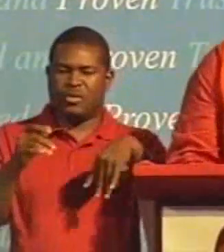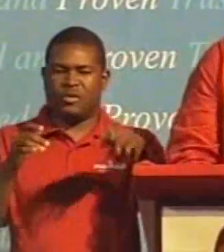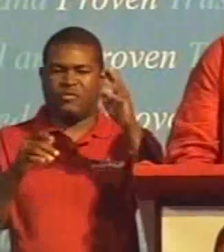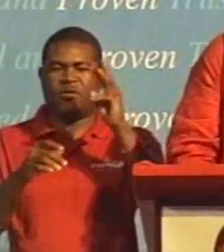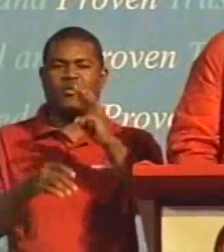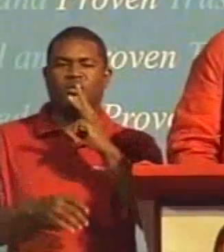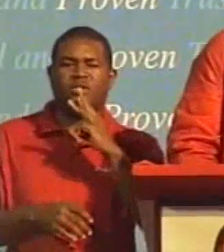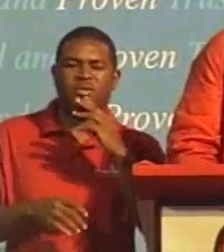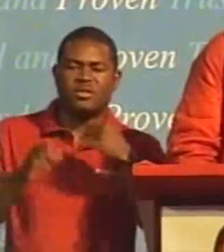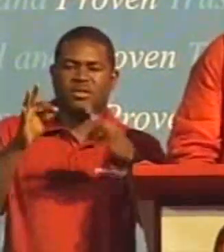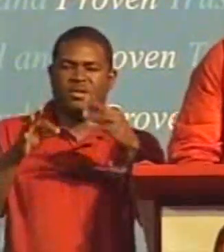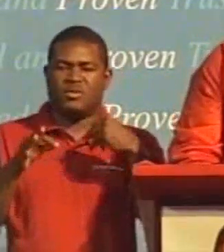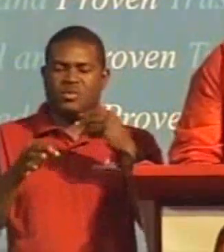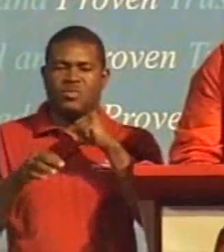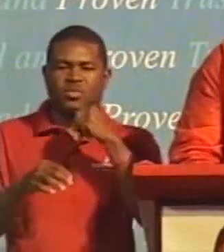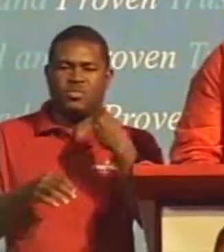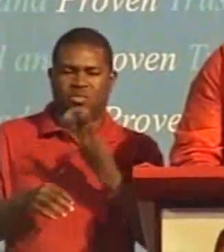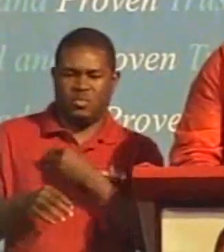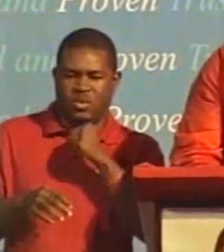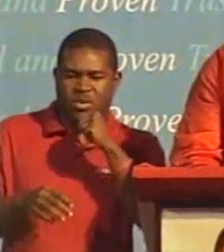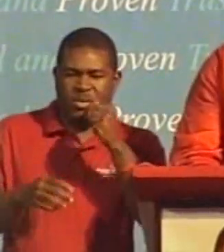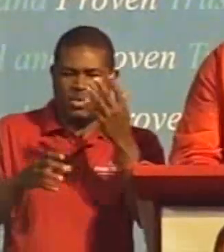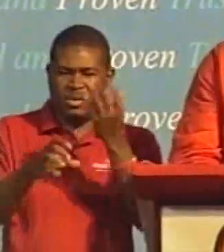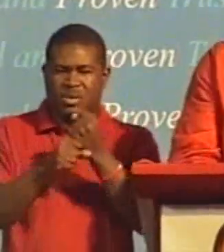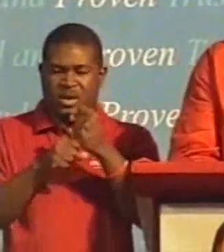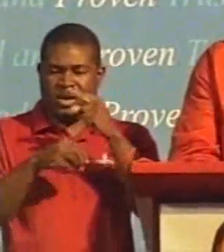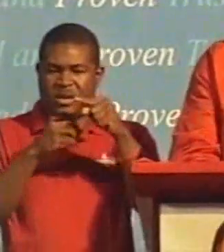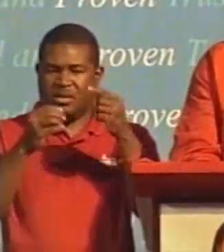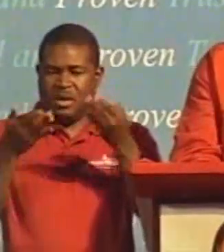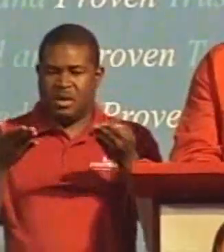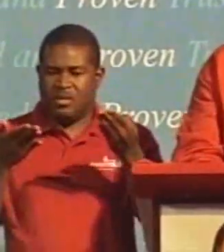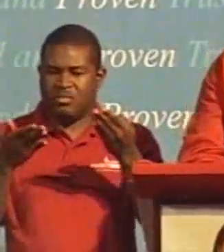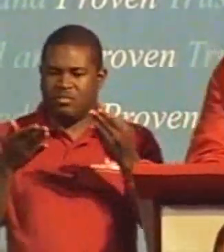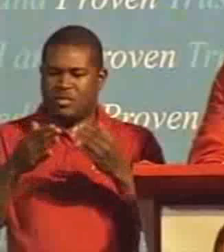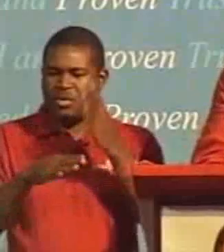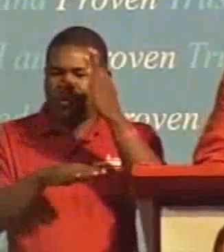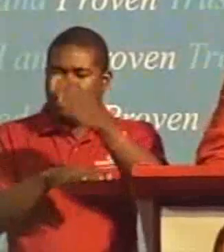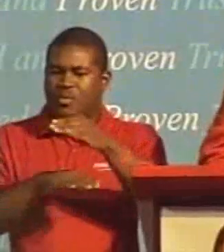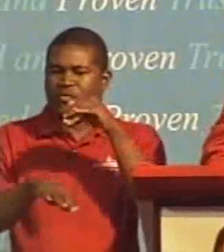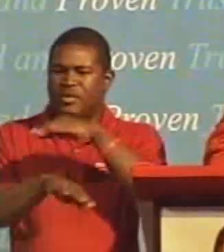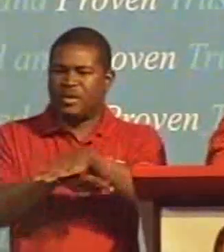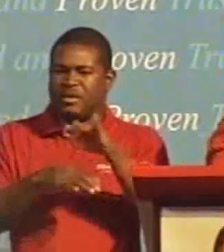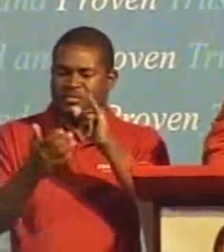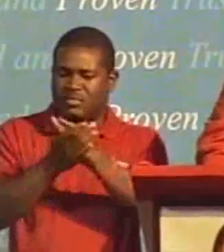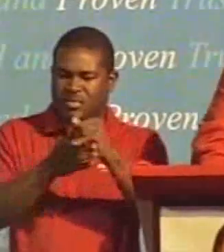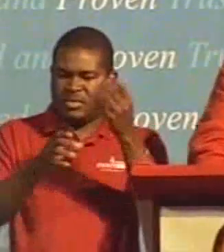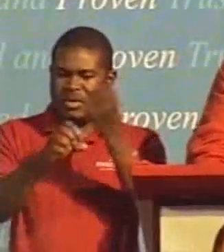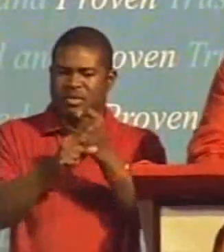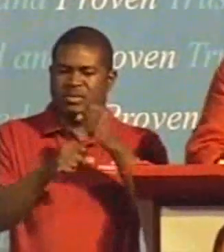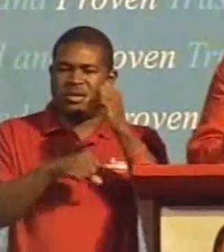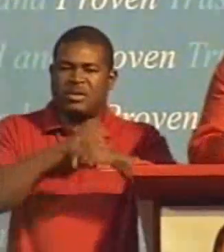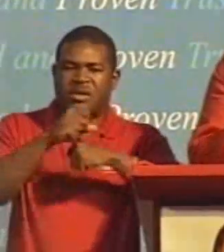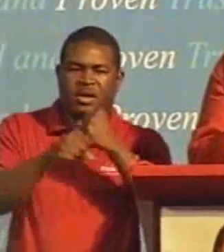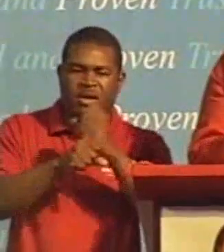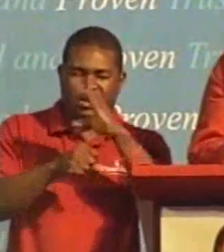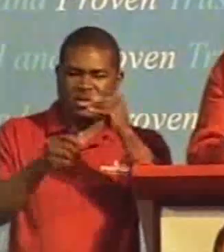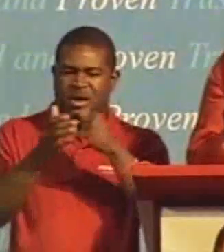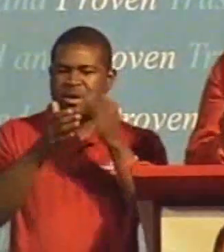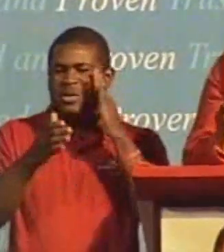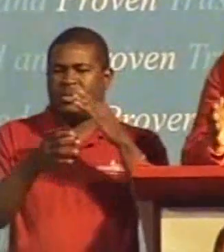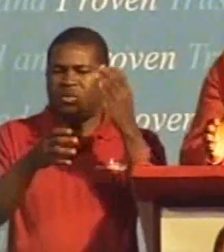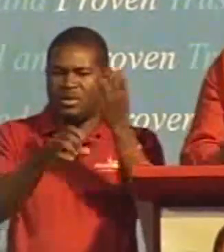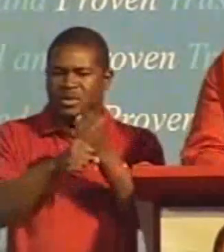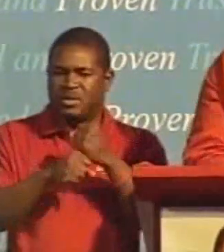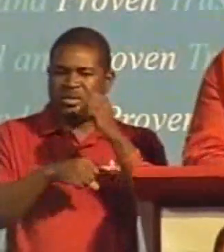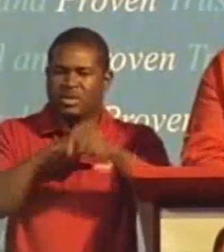know, but we didn't arrive at a state of crime in our country overnight. That took years. And it's going to take years to